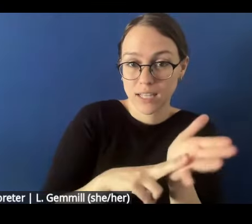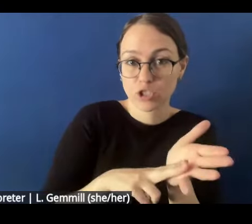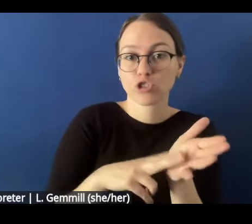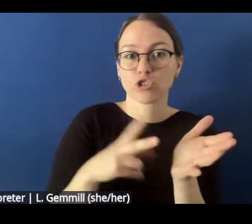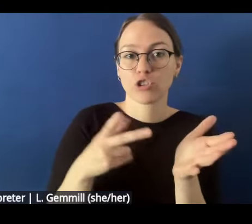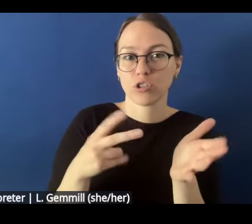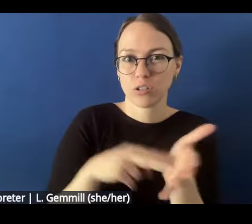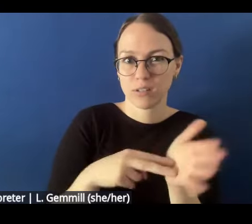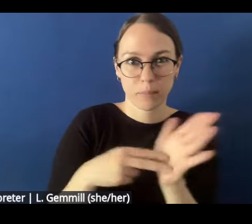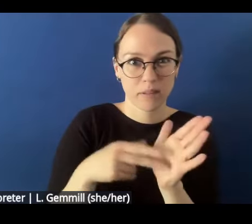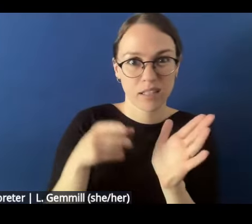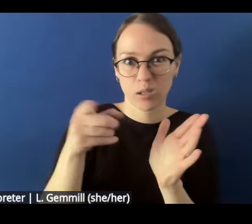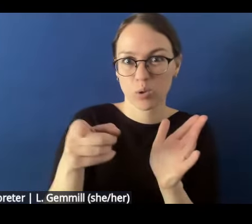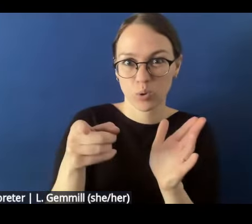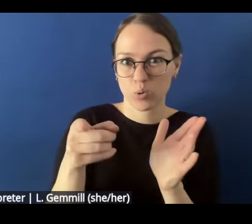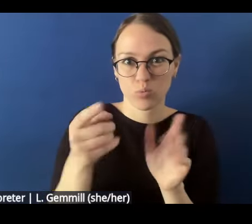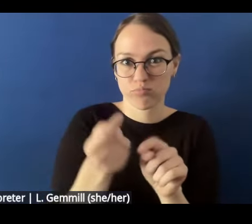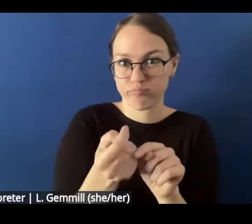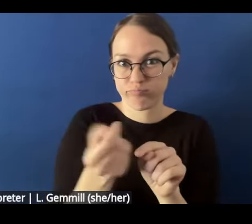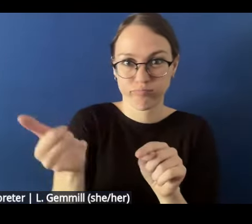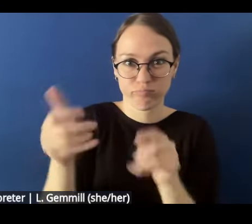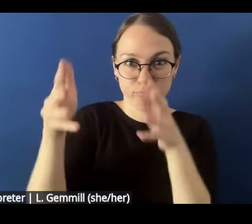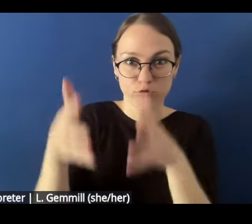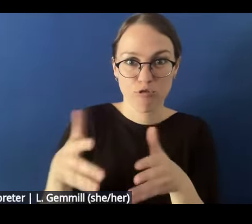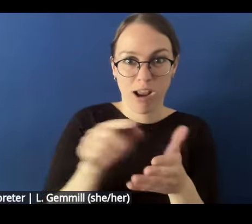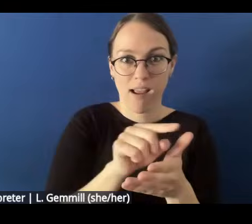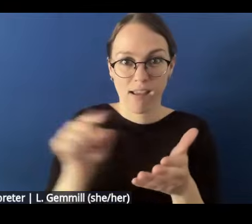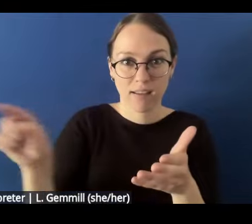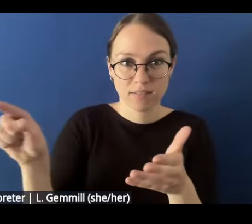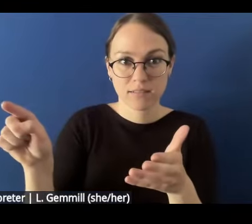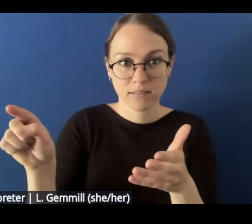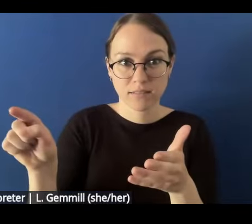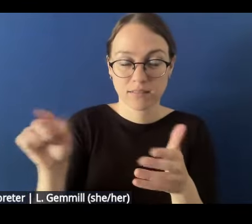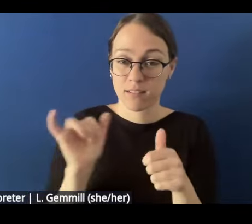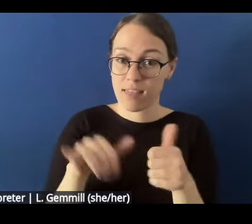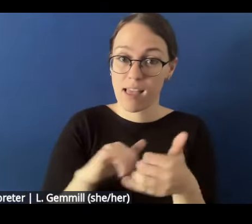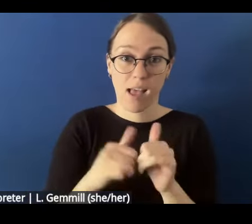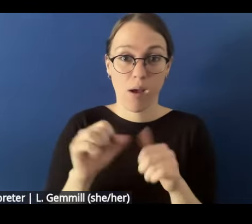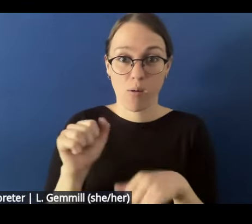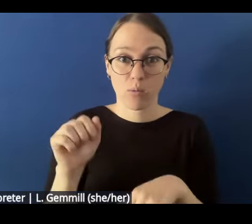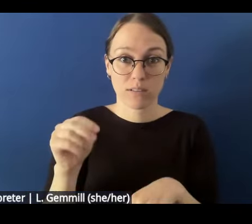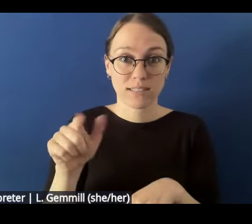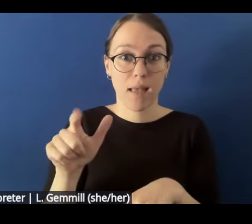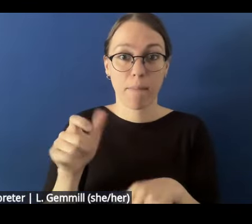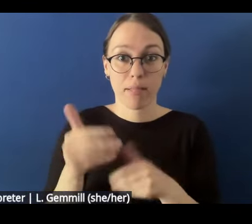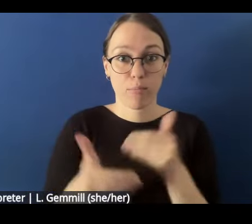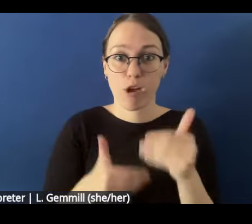well, for us, that same number, and bringing those numbers down with how the sampling process works. So,